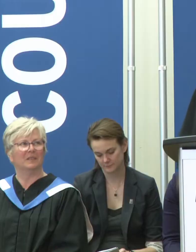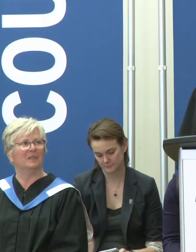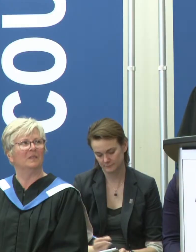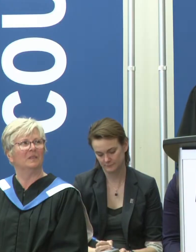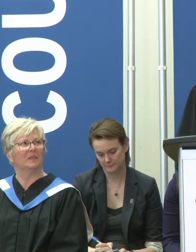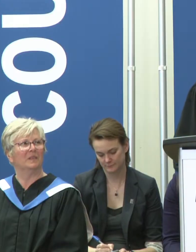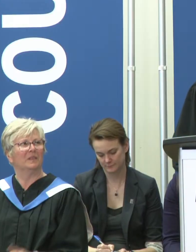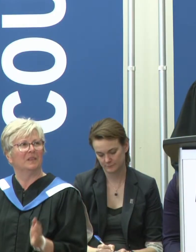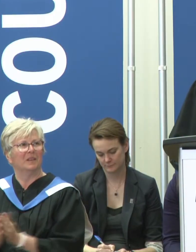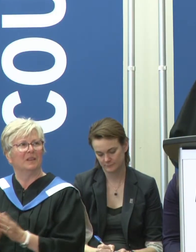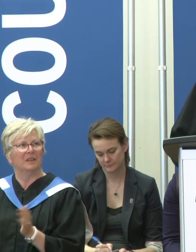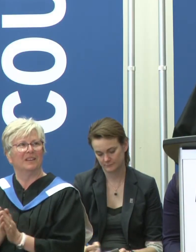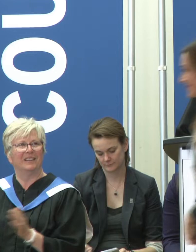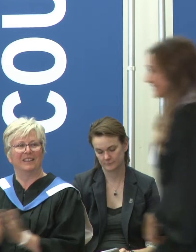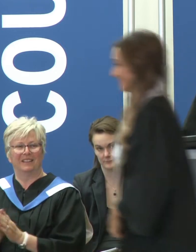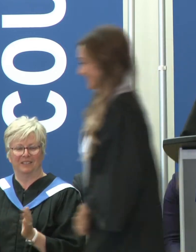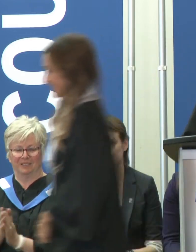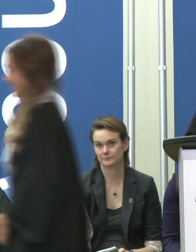Renee LeBlanc.